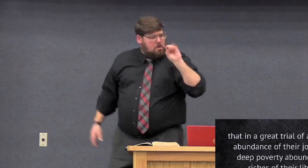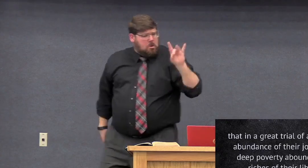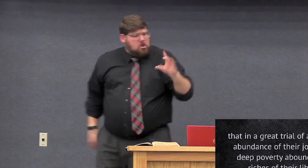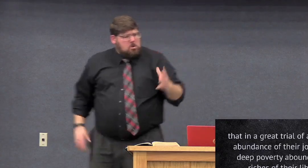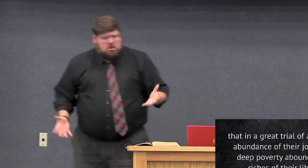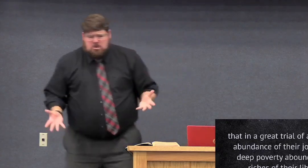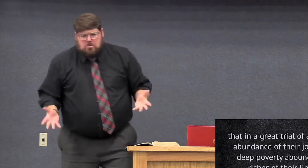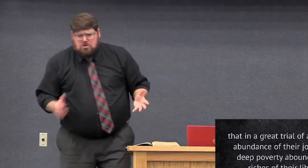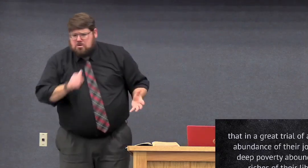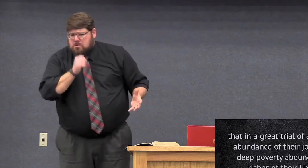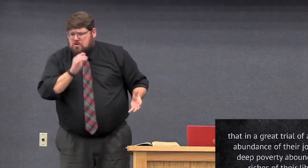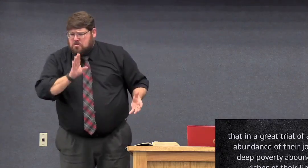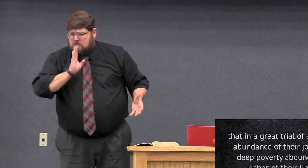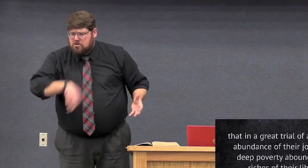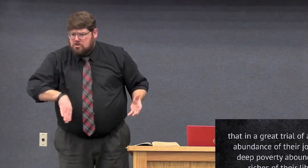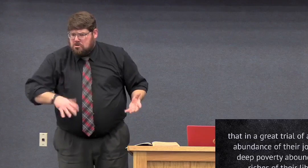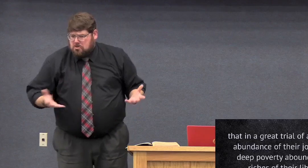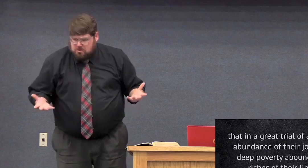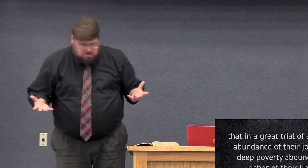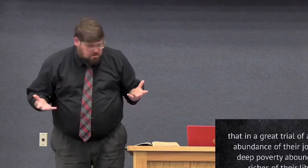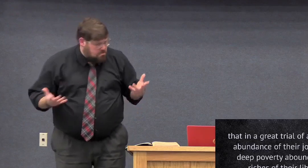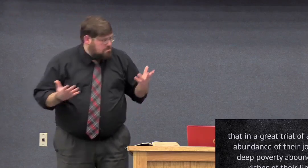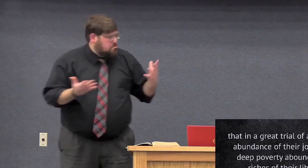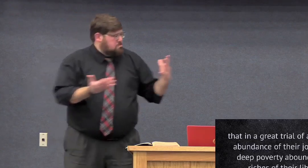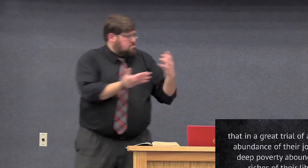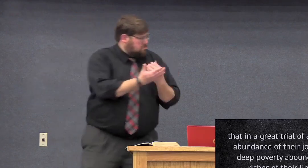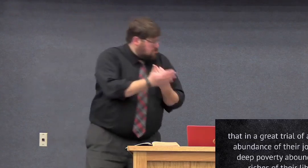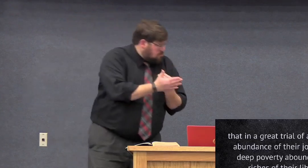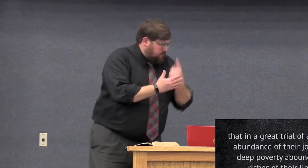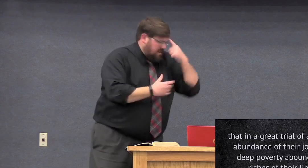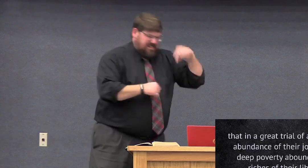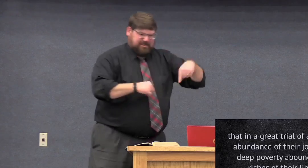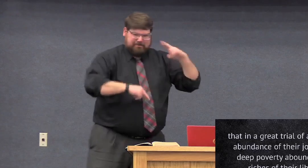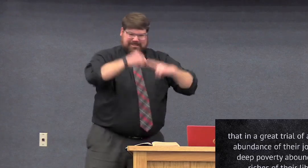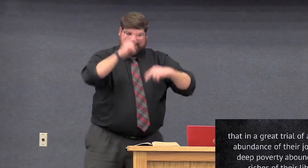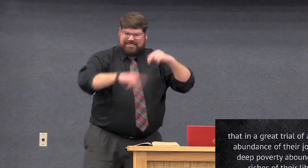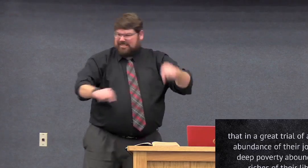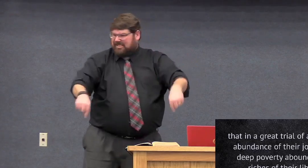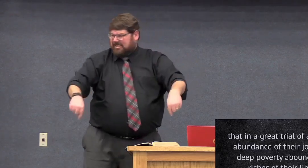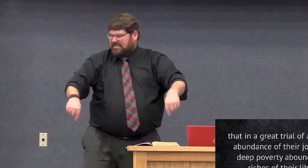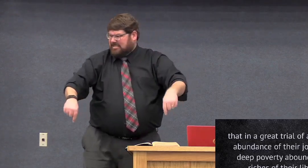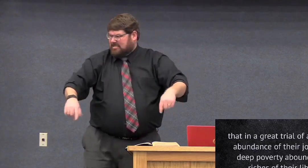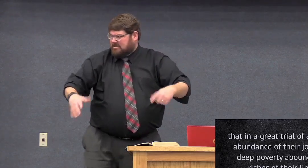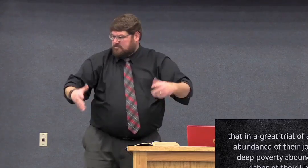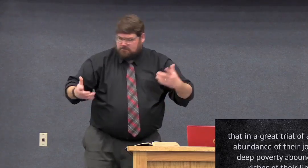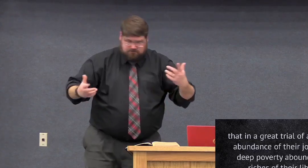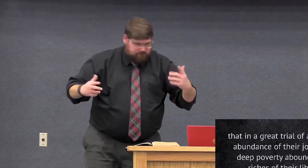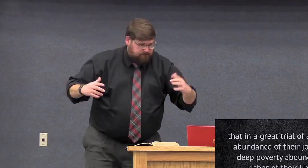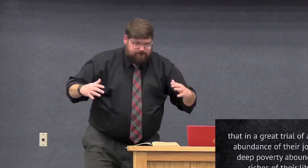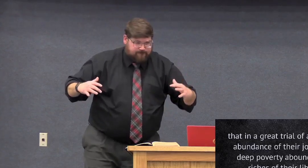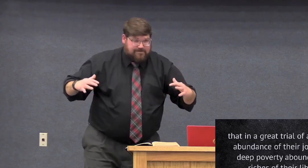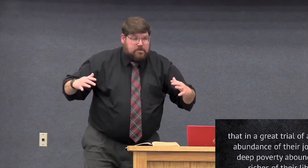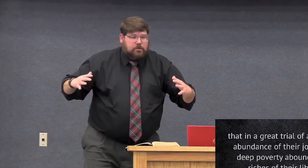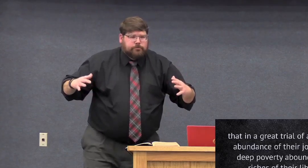companies to keep them afloat. And we'd say, well, that wasn't too bad. We still had money. But then as